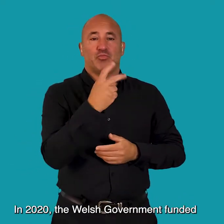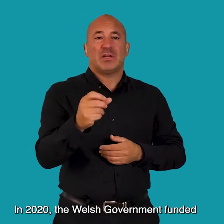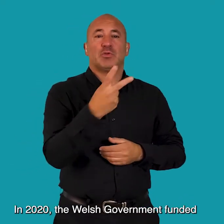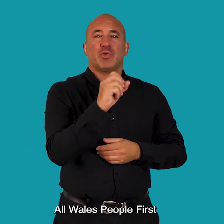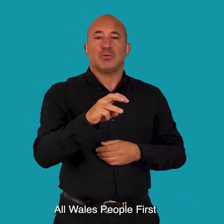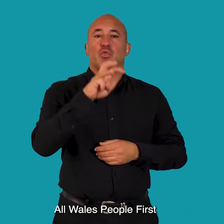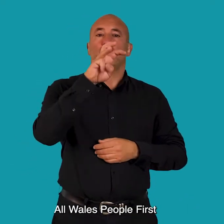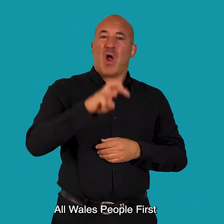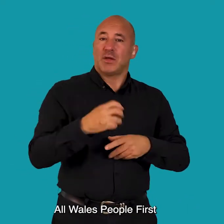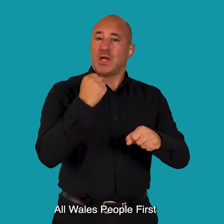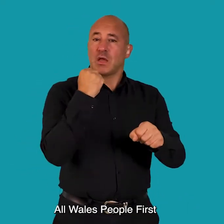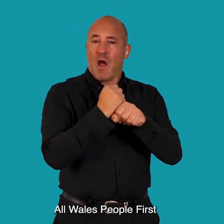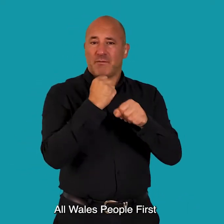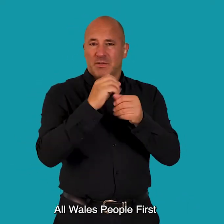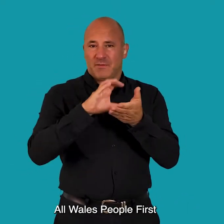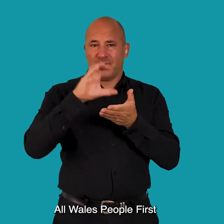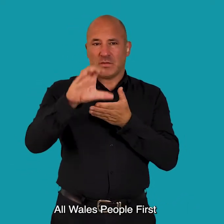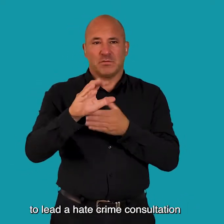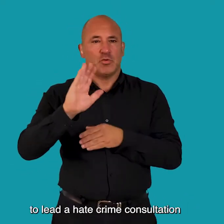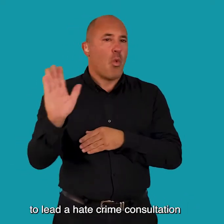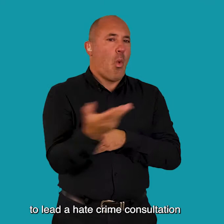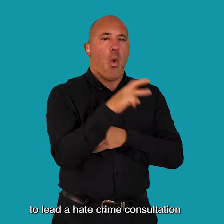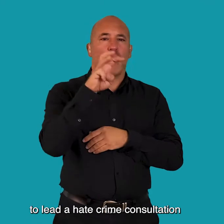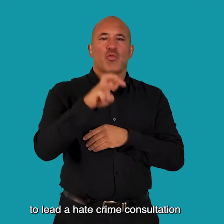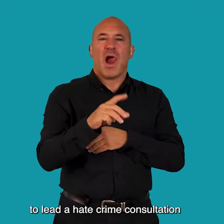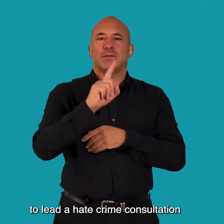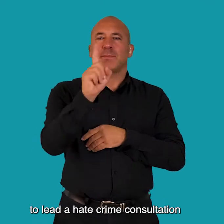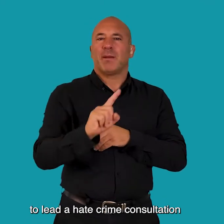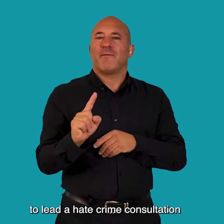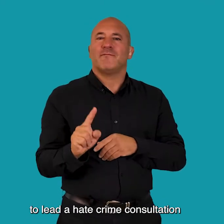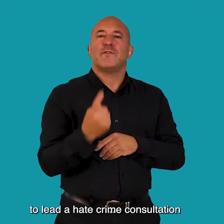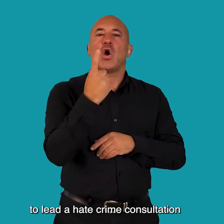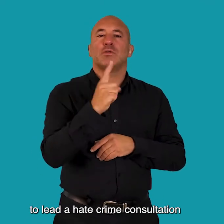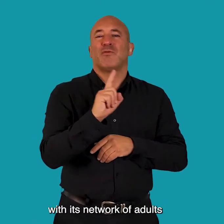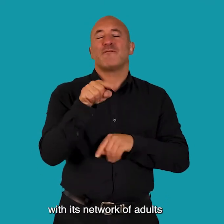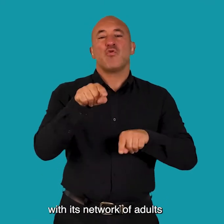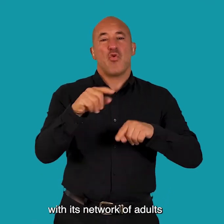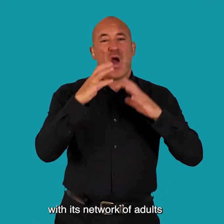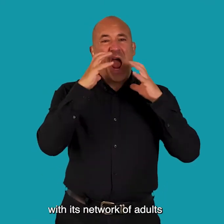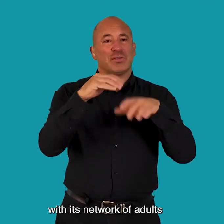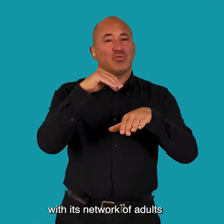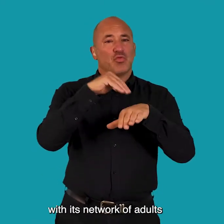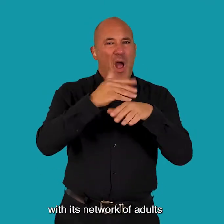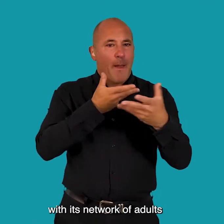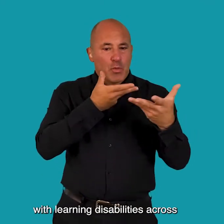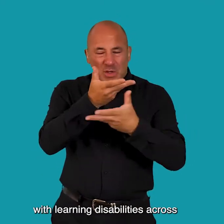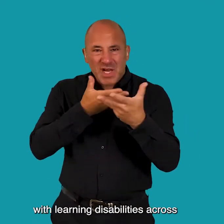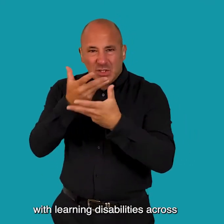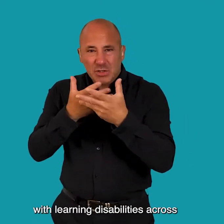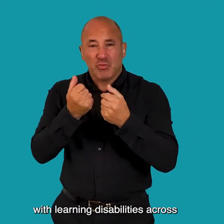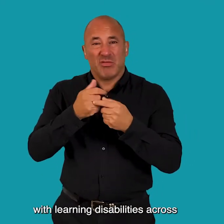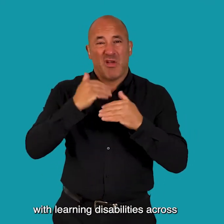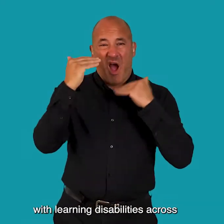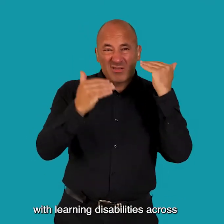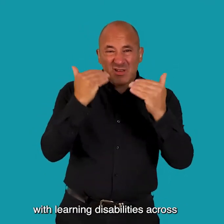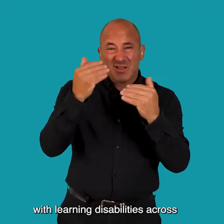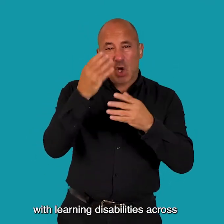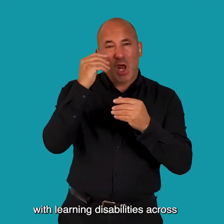funded All Wales People First to lead a hate crime consultation with its network of adults with learning disabilities across